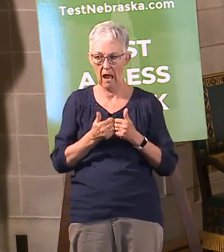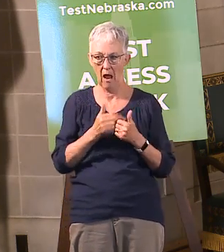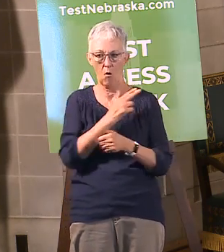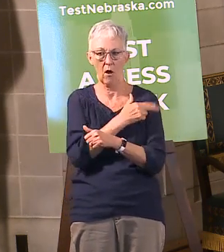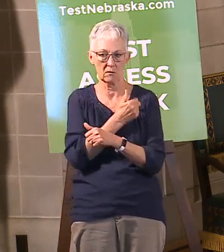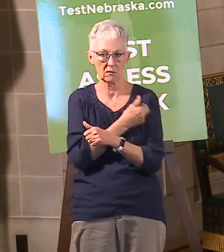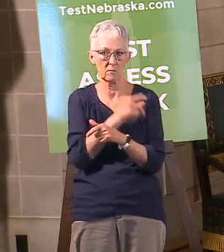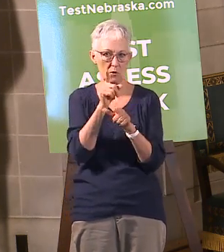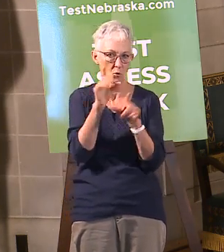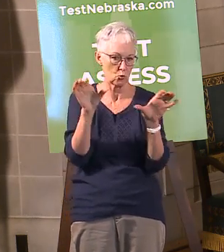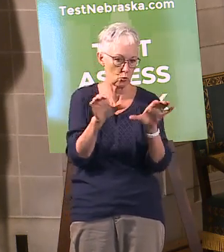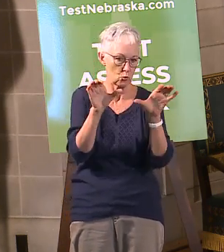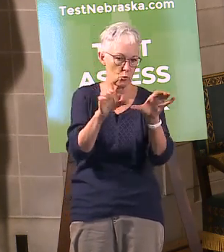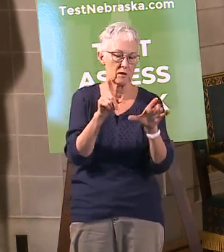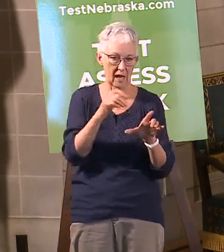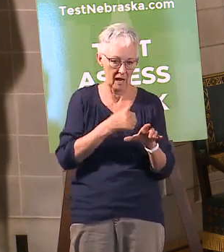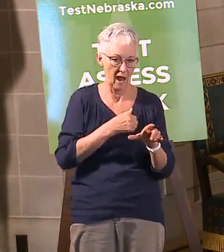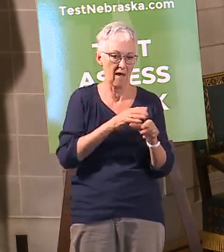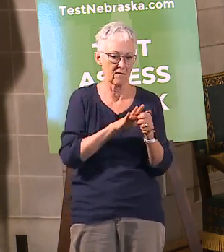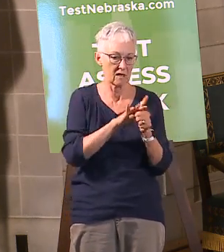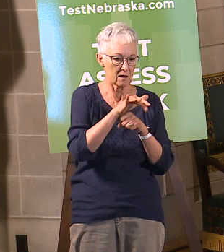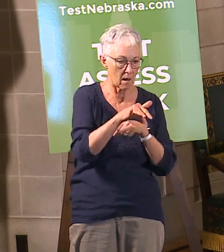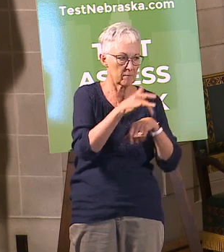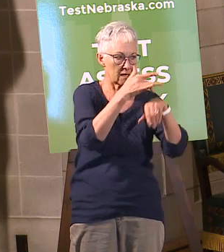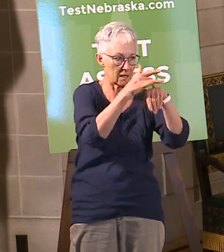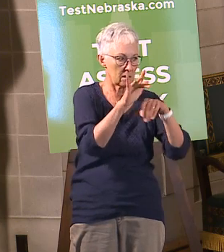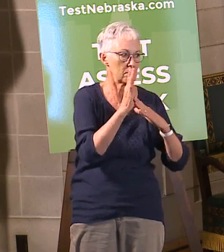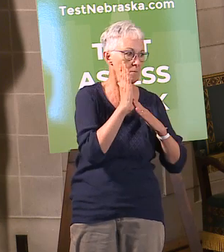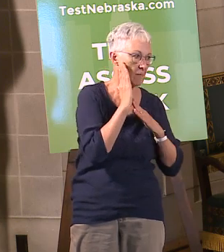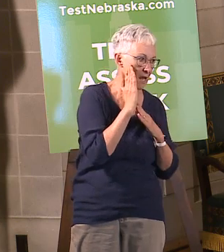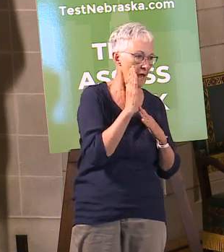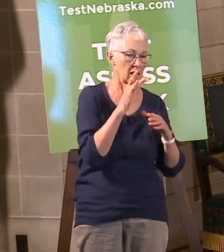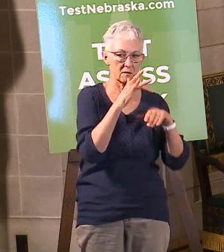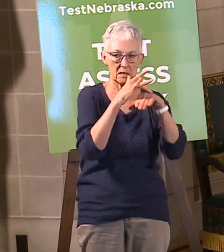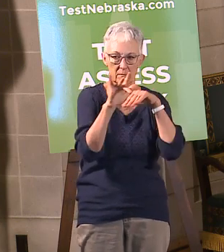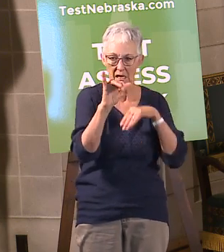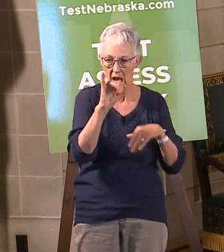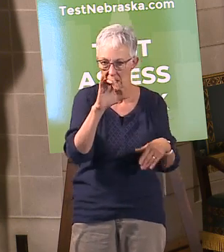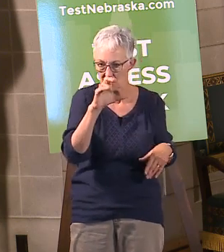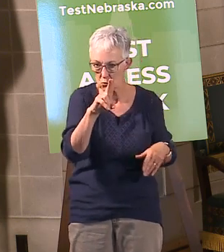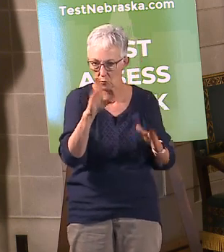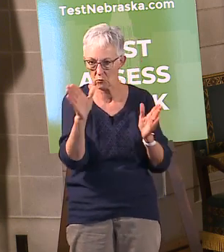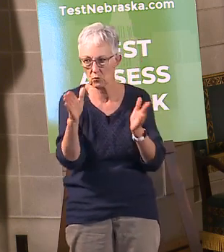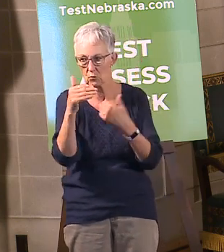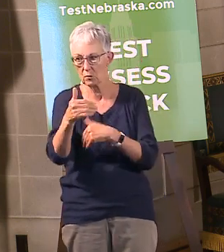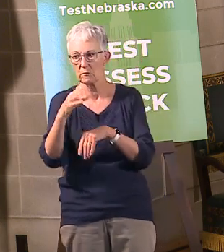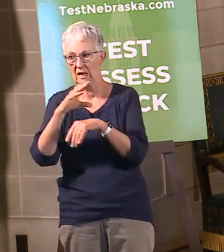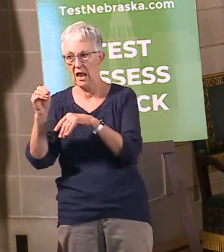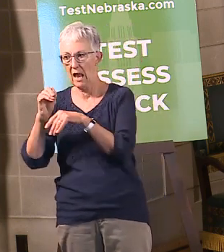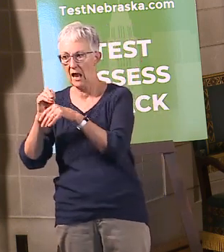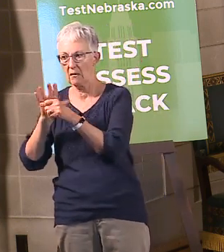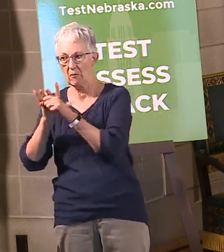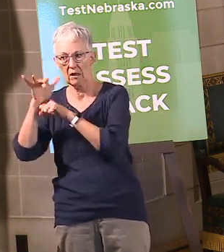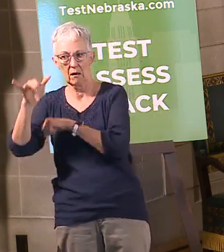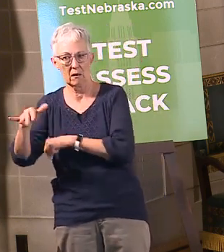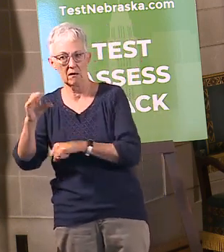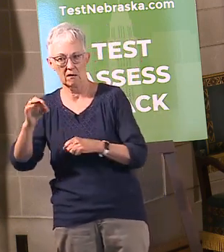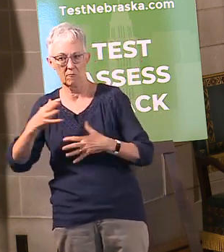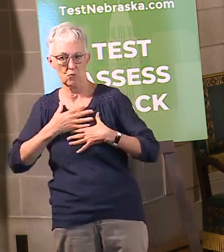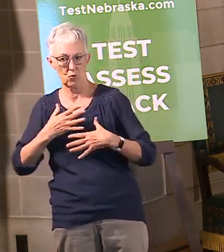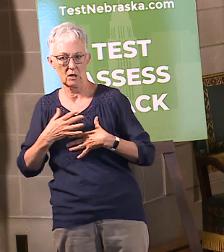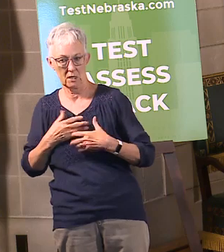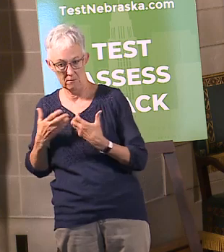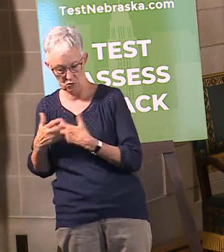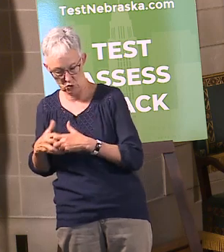we manage this emergency. And do you expect Test Nebraska results to start pushing down that number? And again, as we test people who are